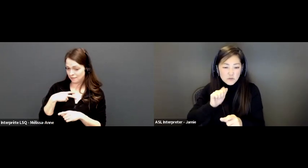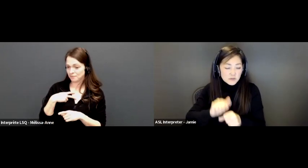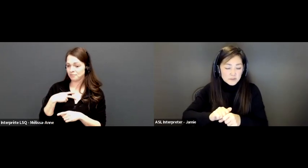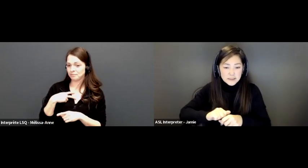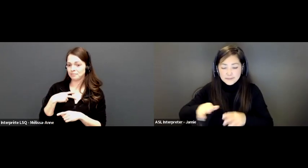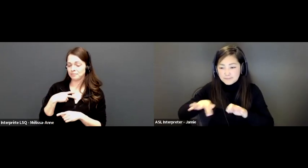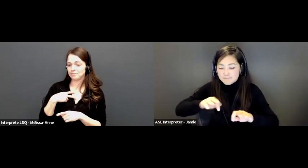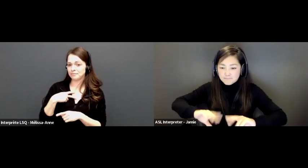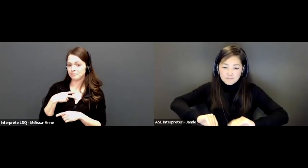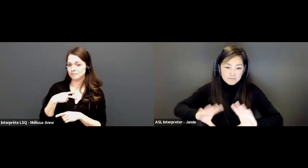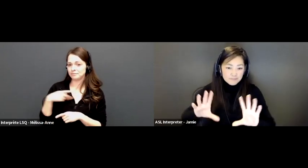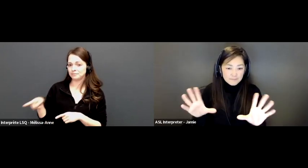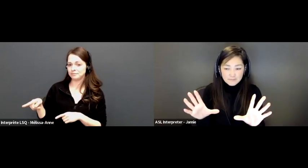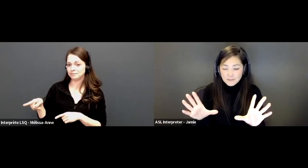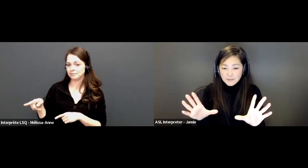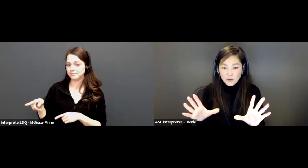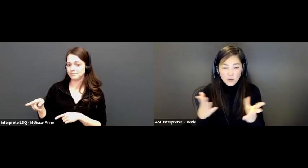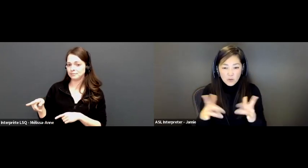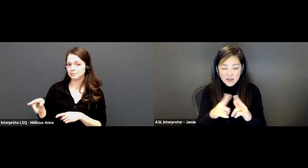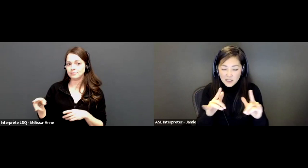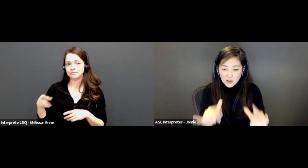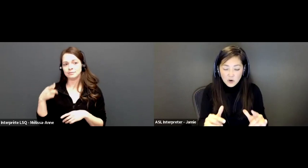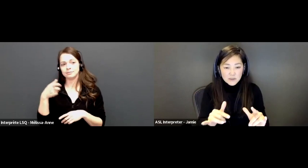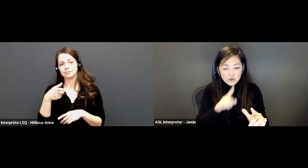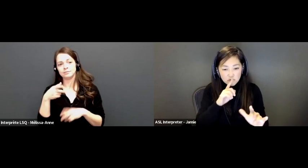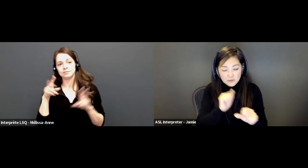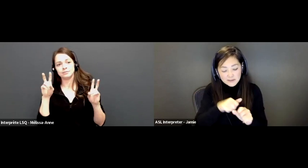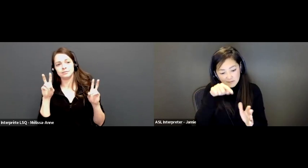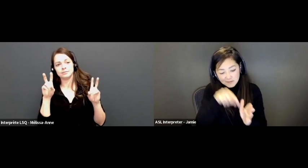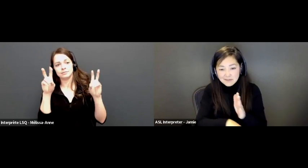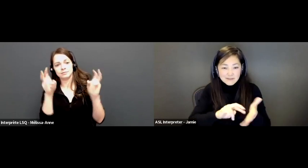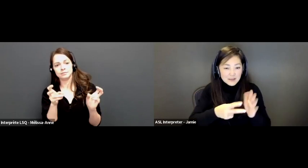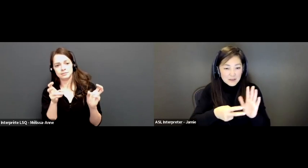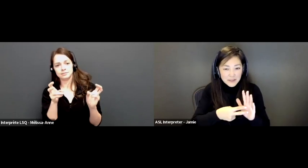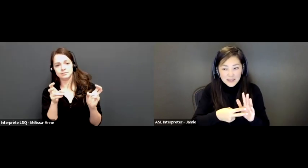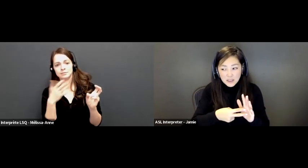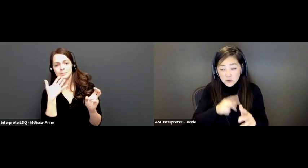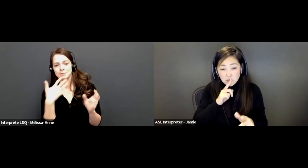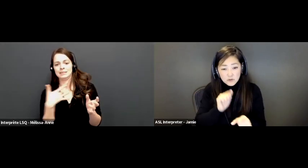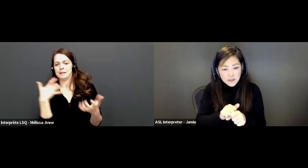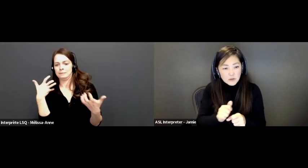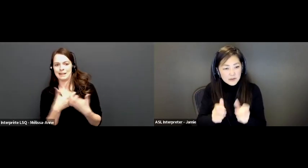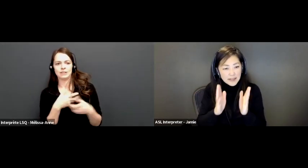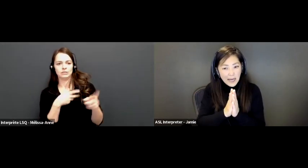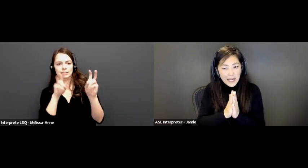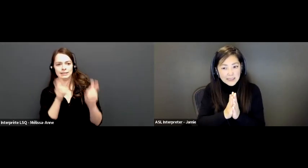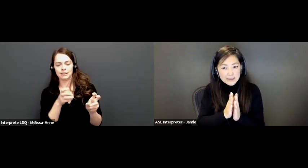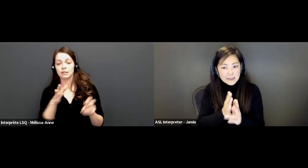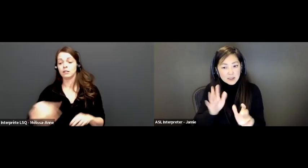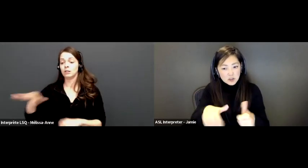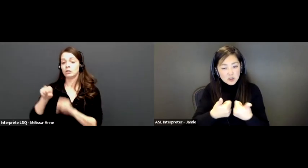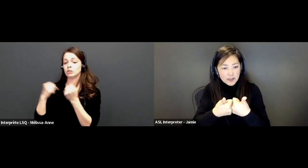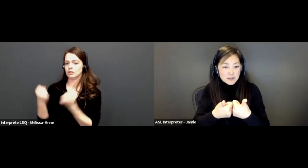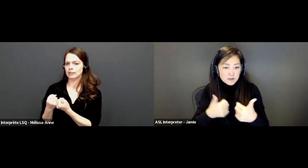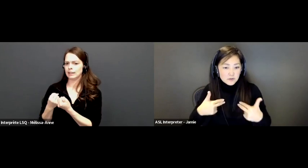encampments force us to grapple with as a society. They really ask us to ask difficult human rights questions.